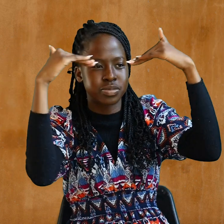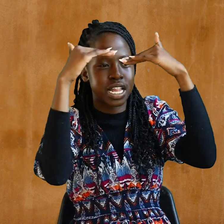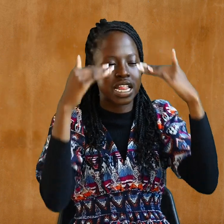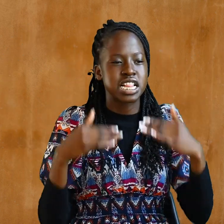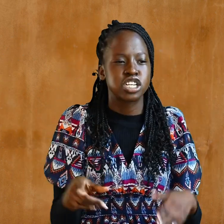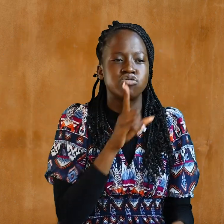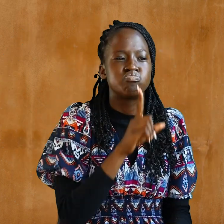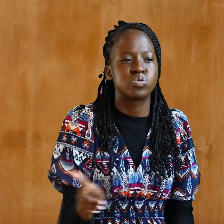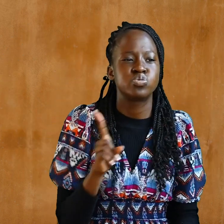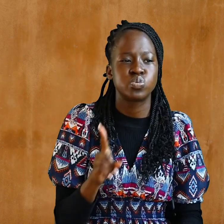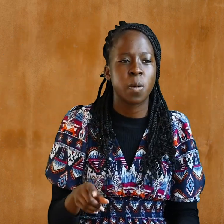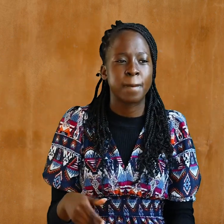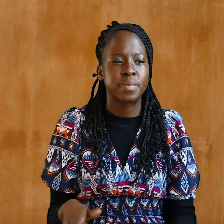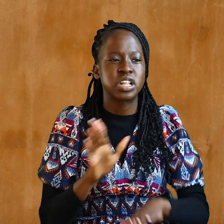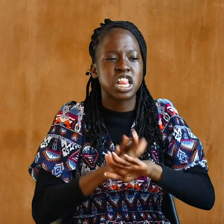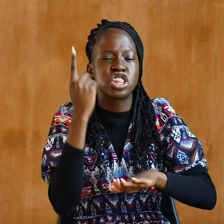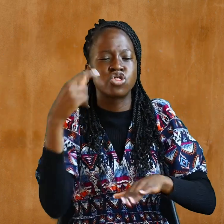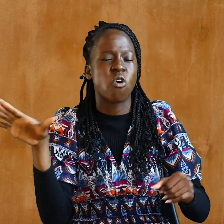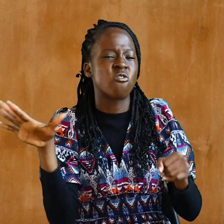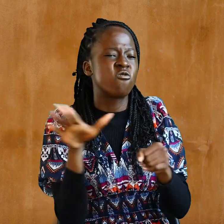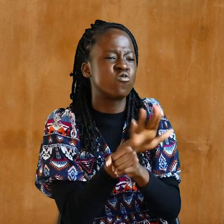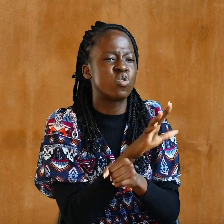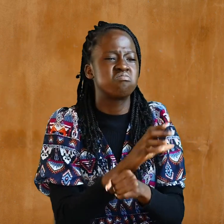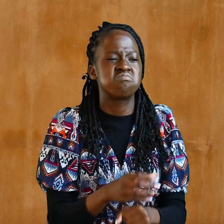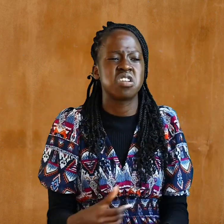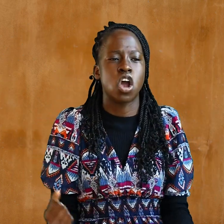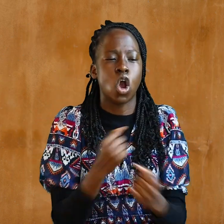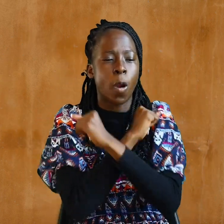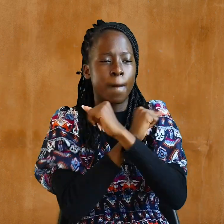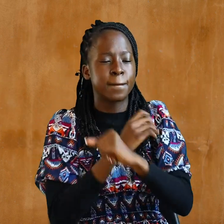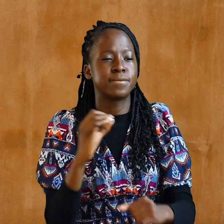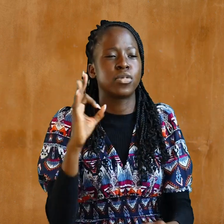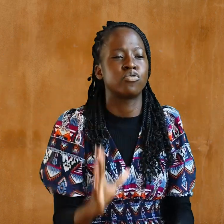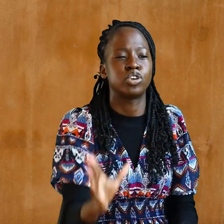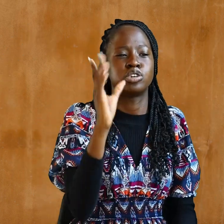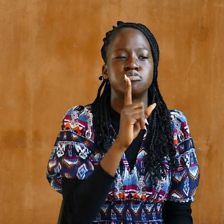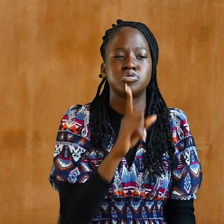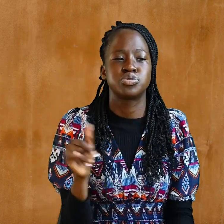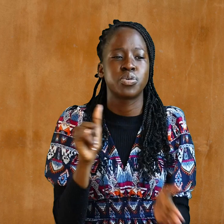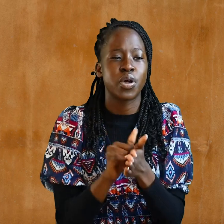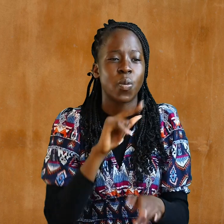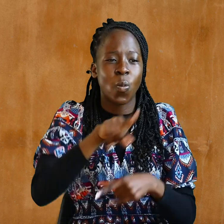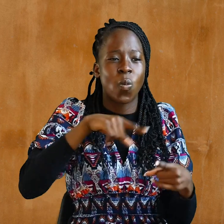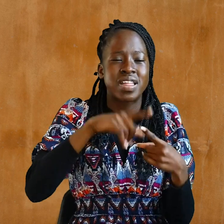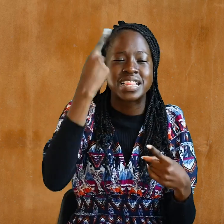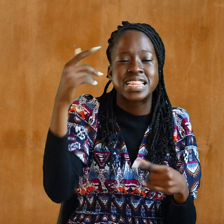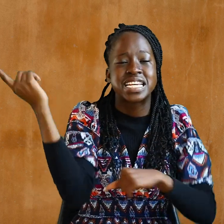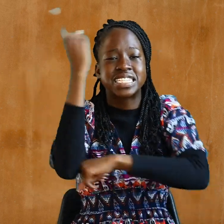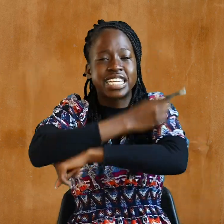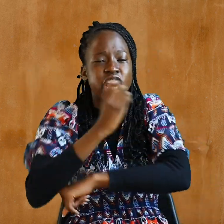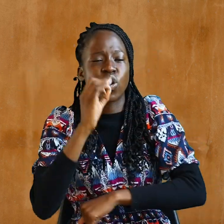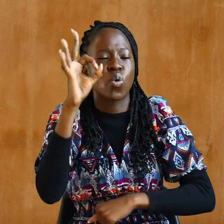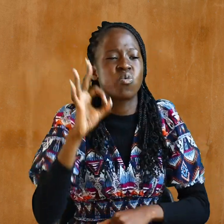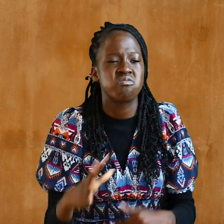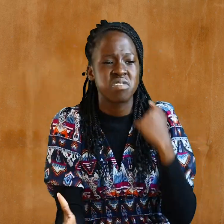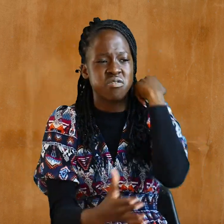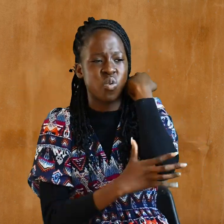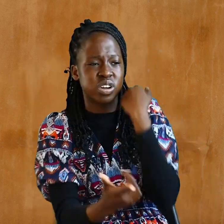Therefore, put on the full armor of God, so that when the day of evil comes, you may be able